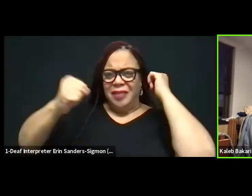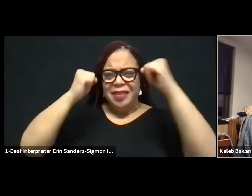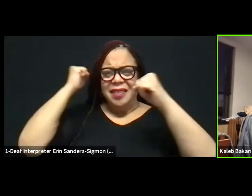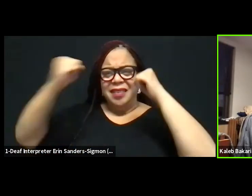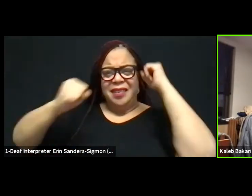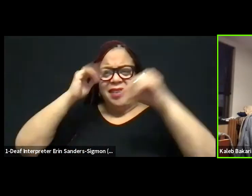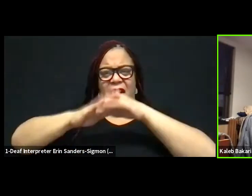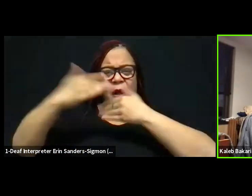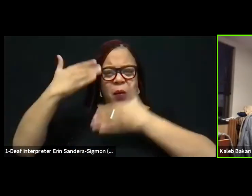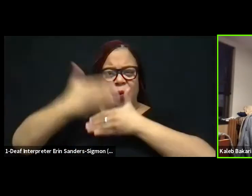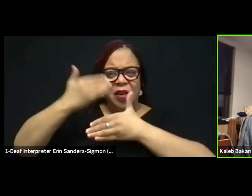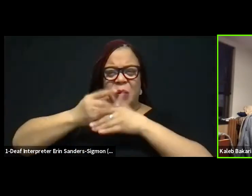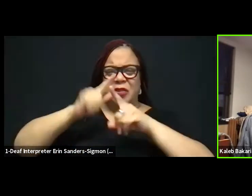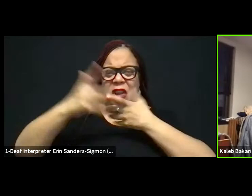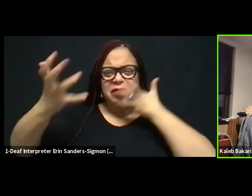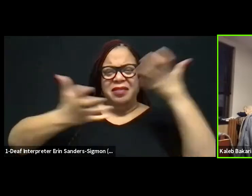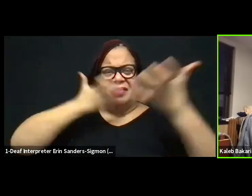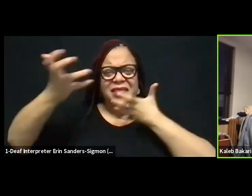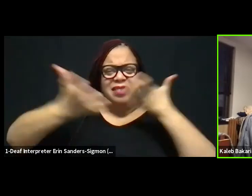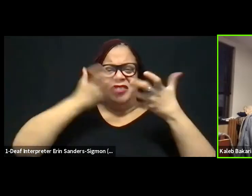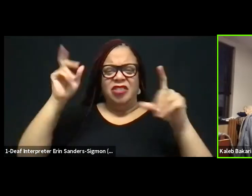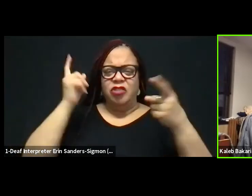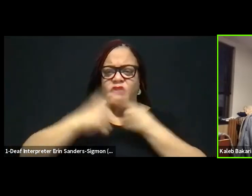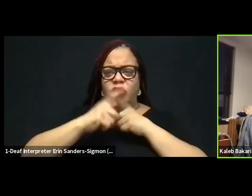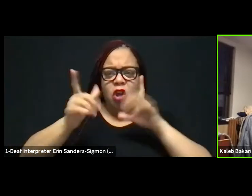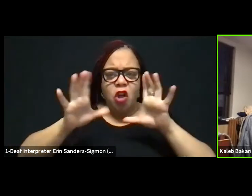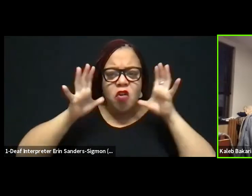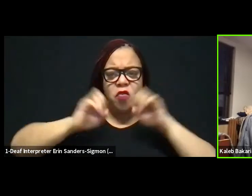and more connected